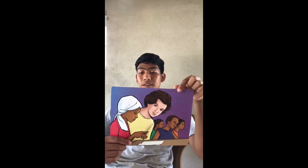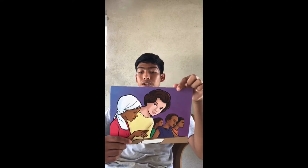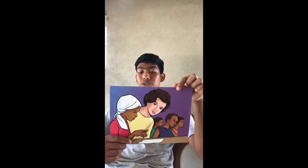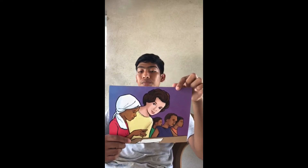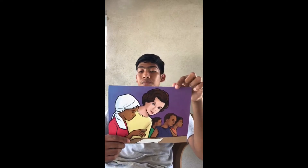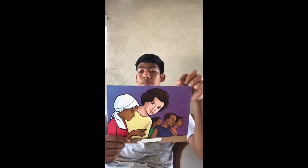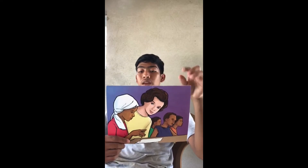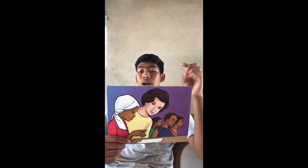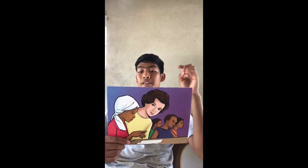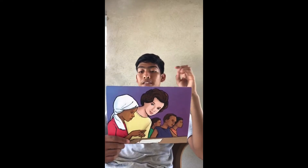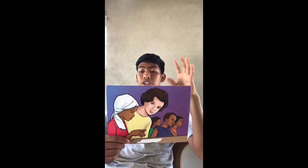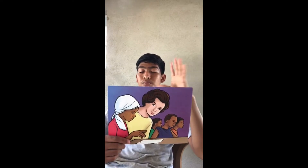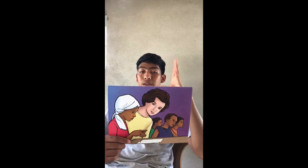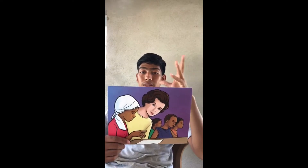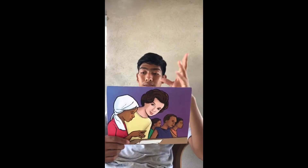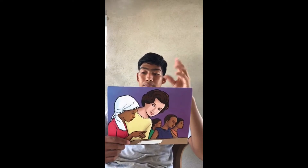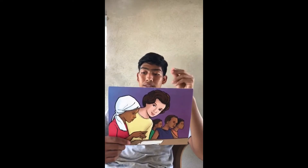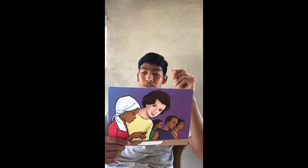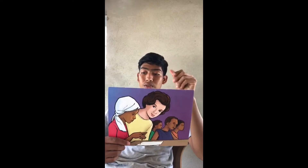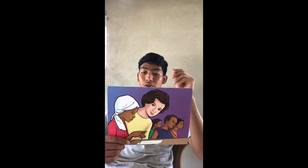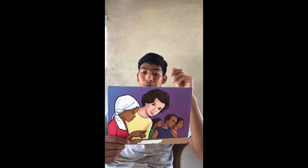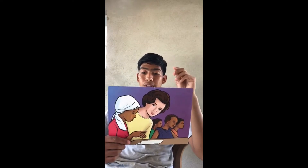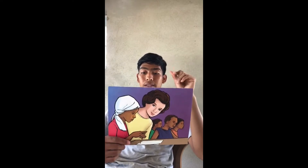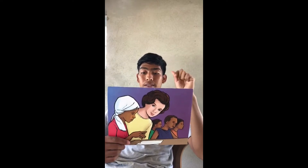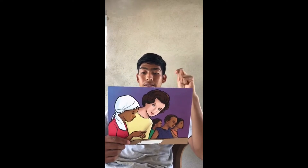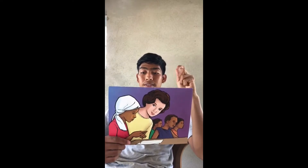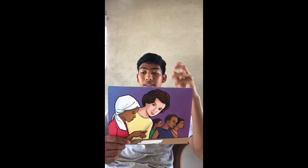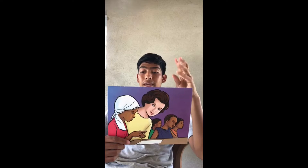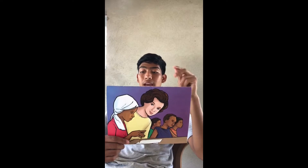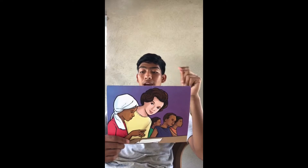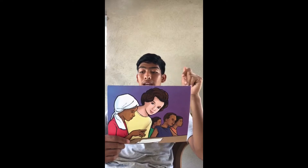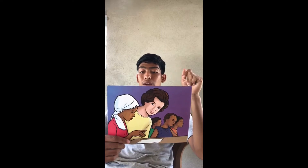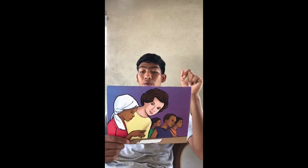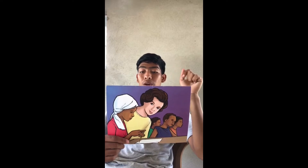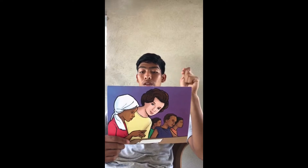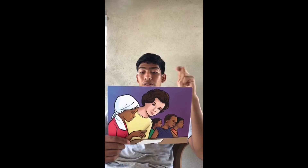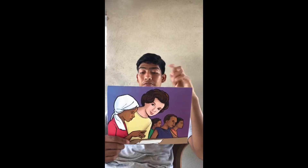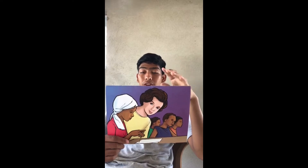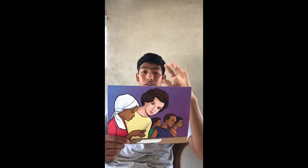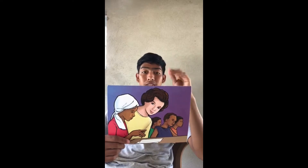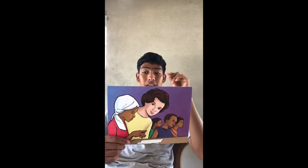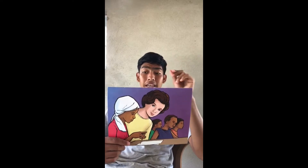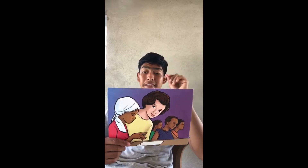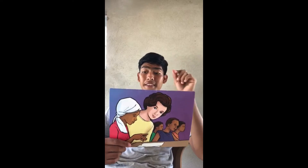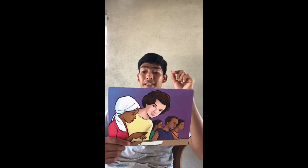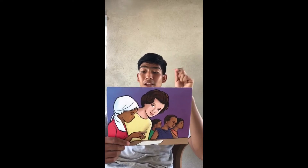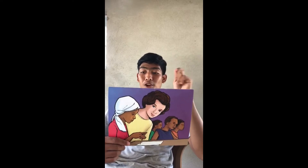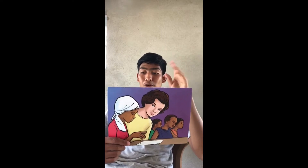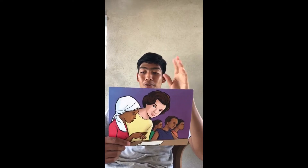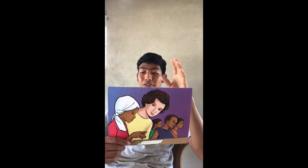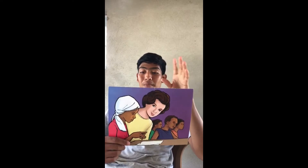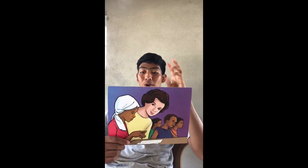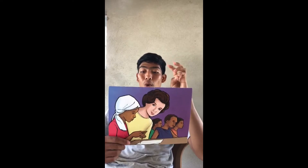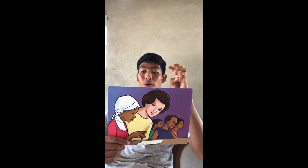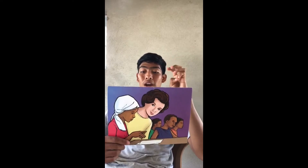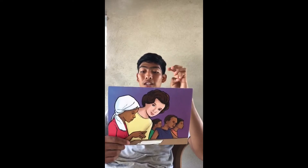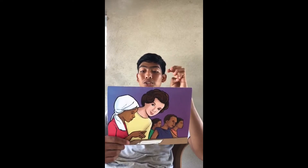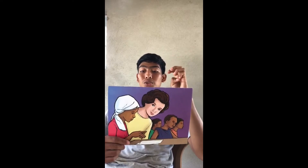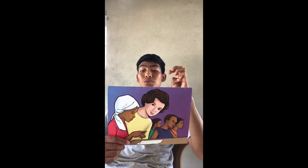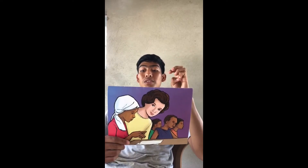teacher. And the teacher placed the pencil correctly in Titi's sticky hand and wiggled her fingers. Titi looked from her own hand to the